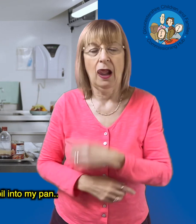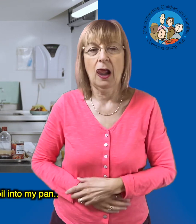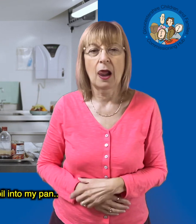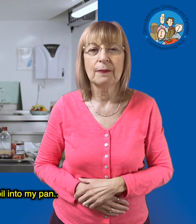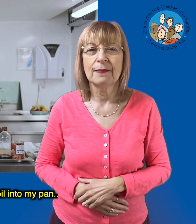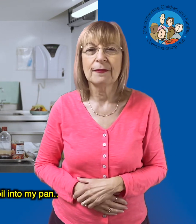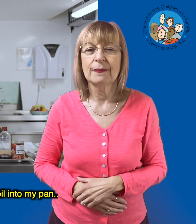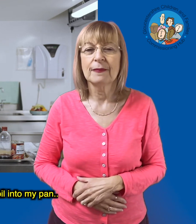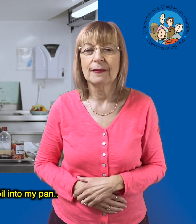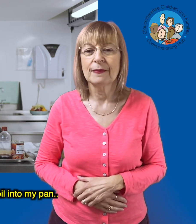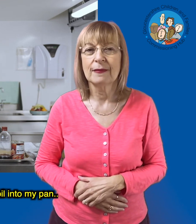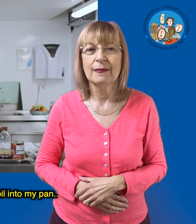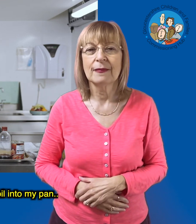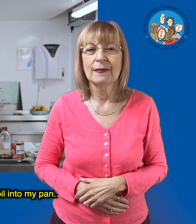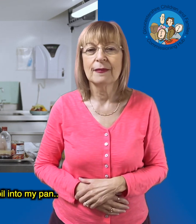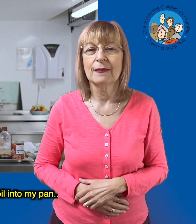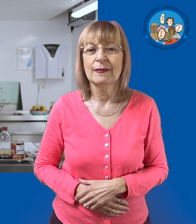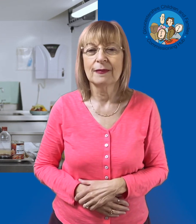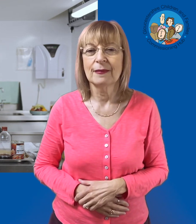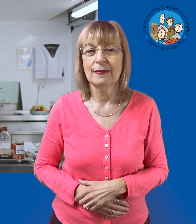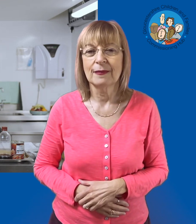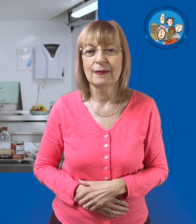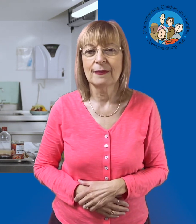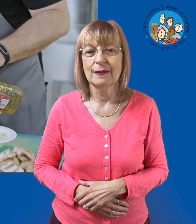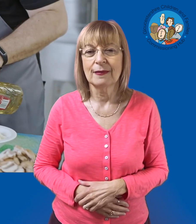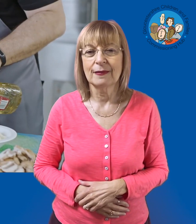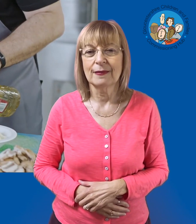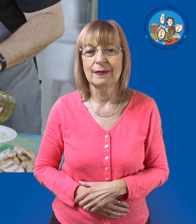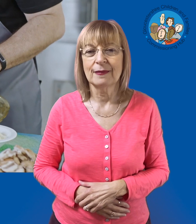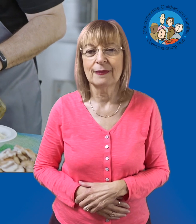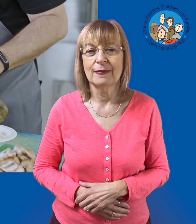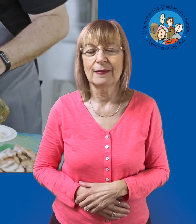oil into my pan.